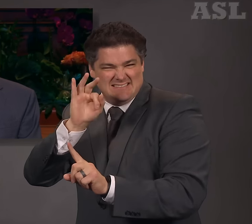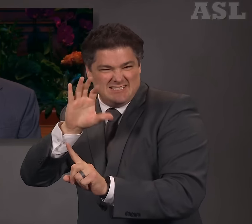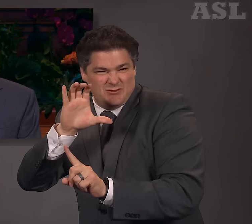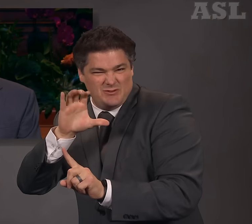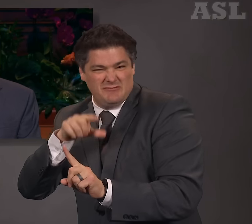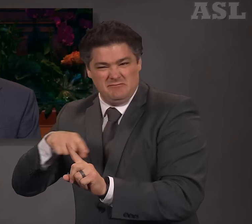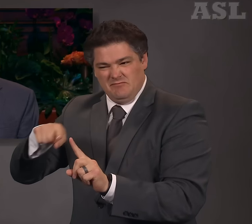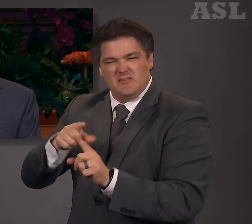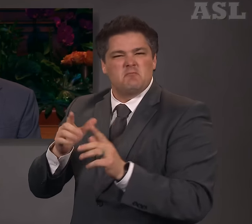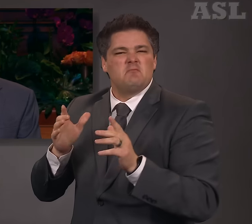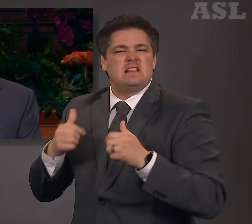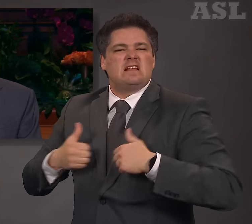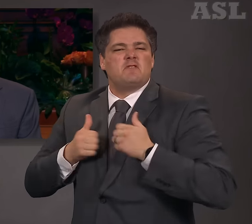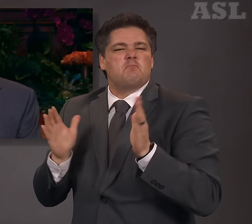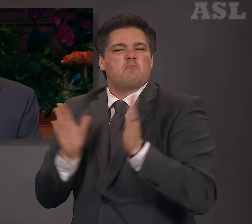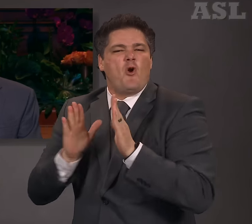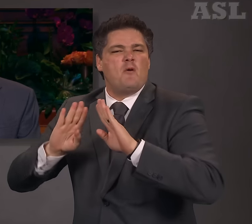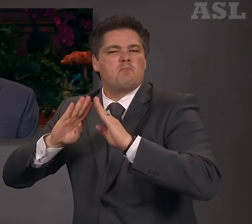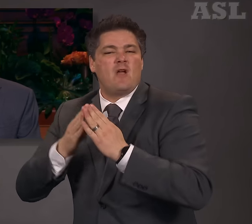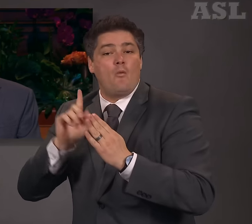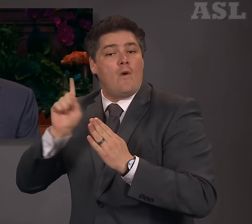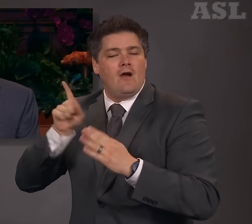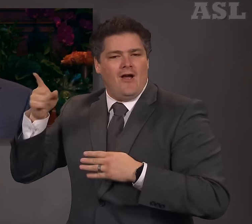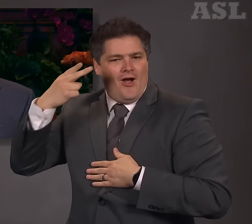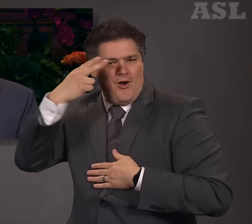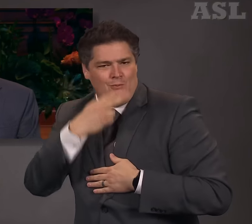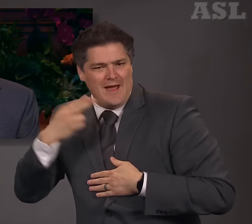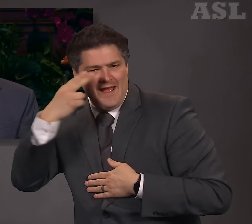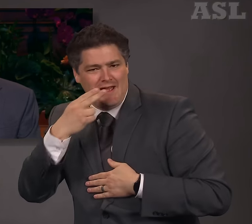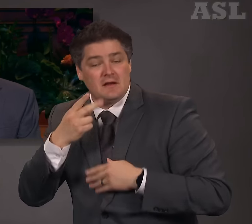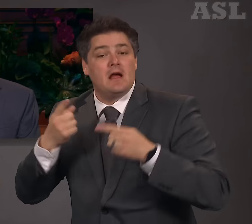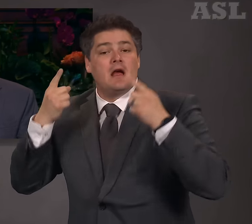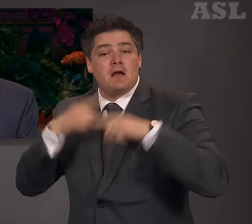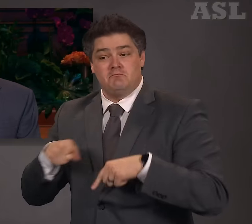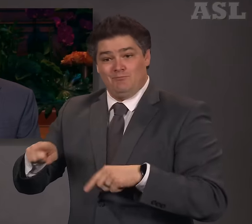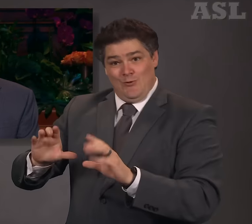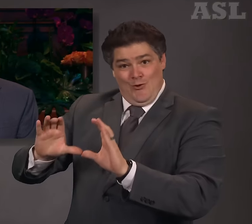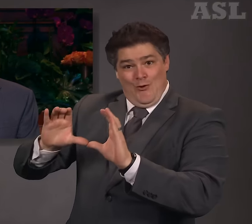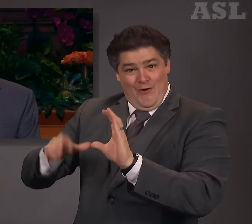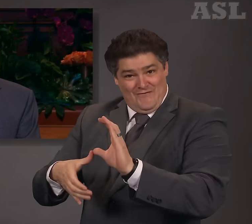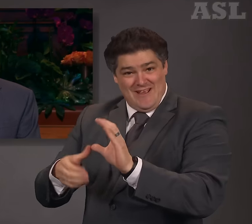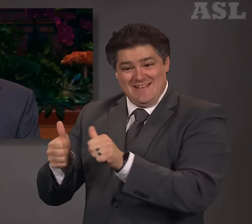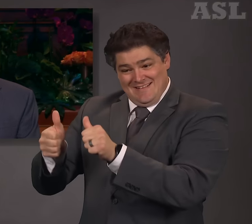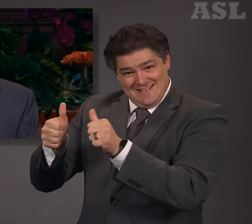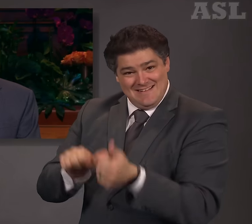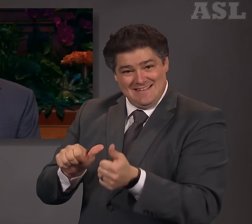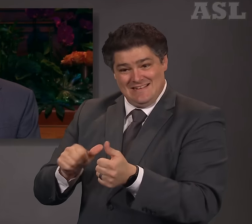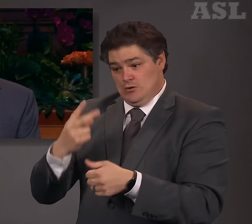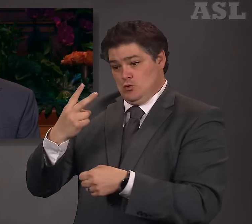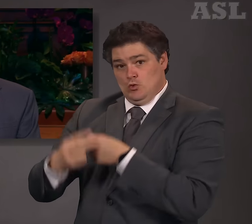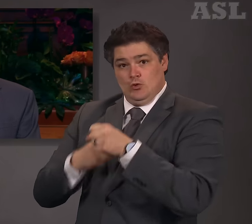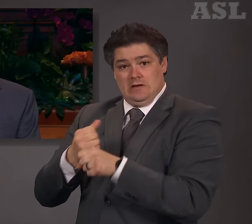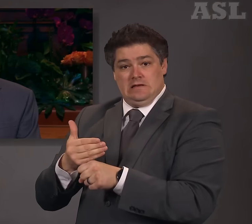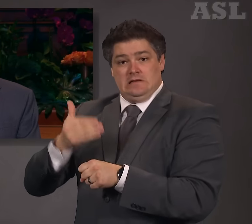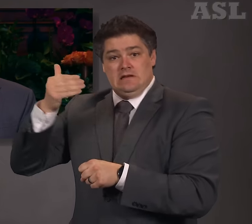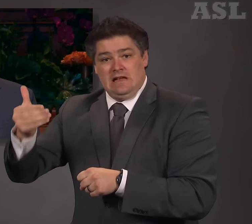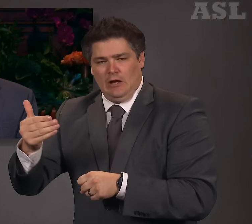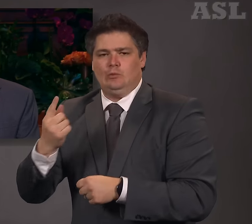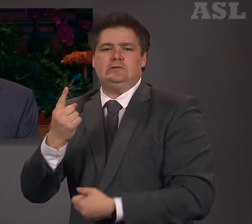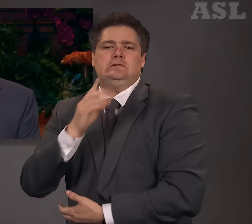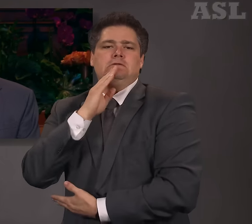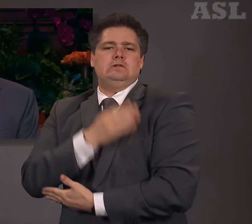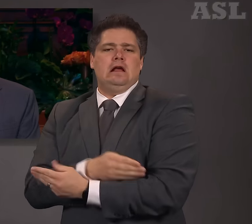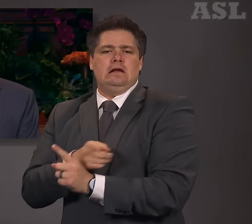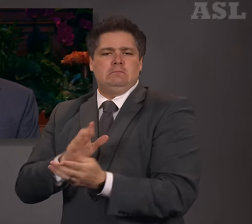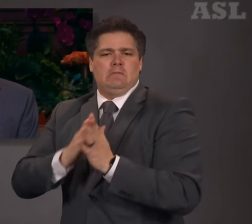early 1900s. They'd been members of the church for about 2 years when one of their daughters fell ill with